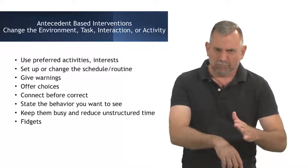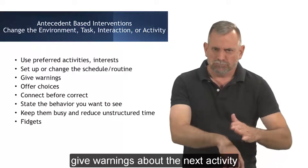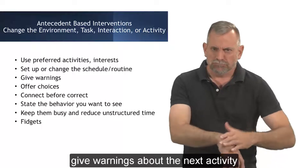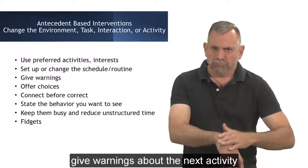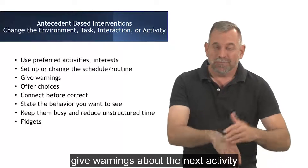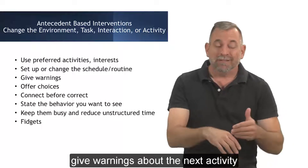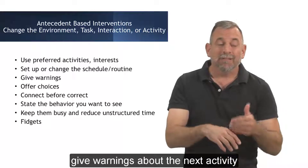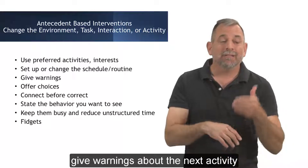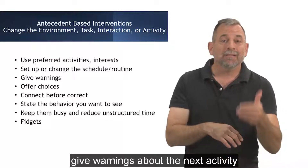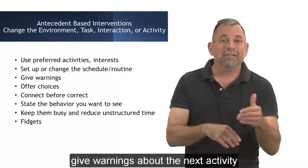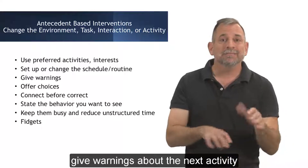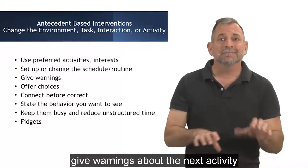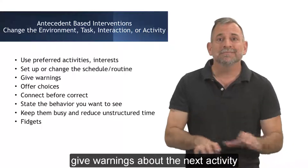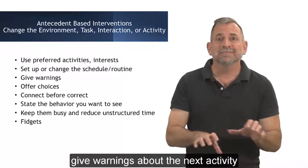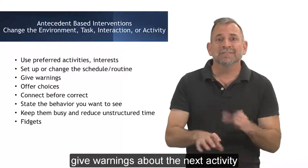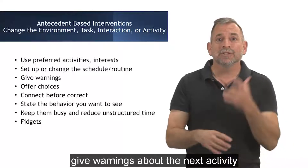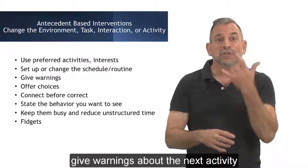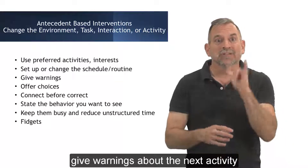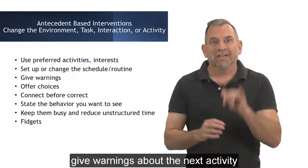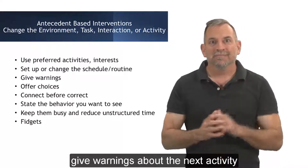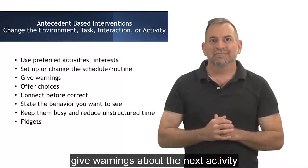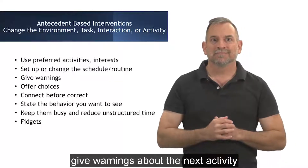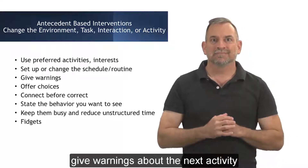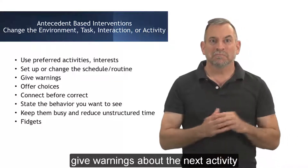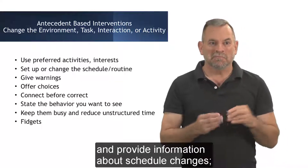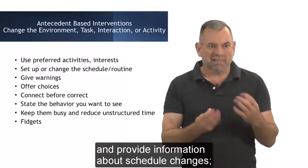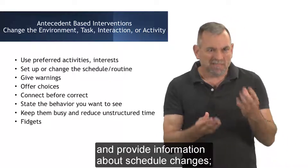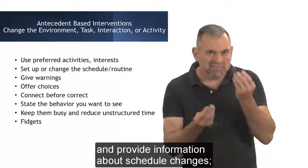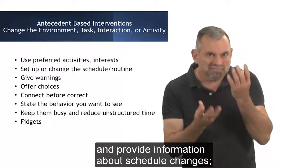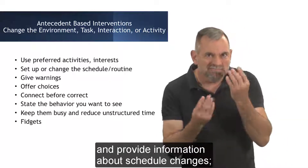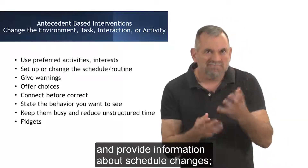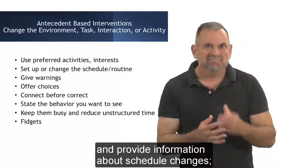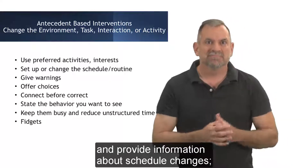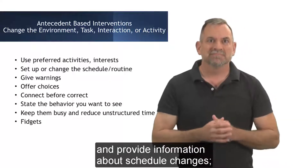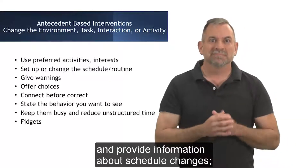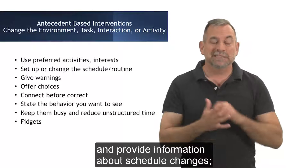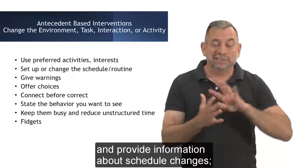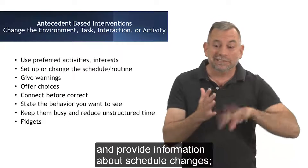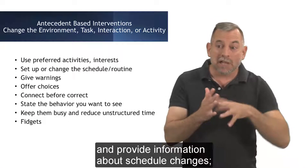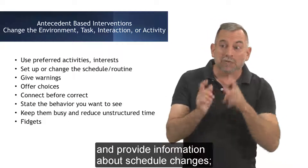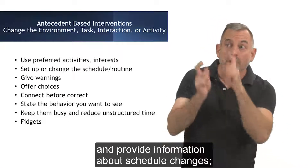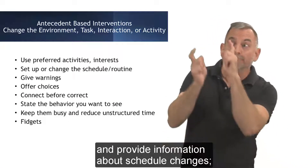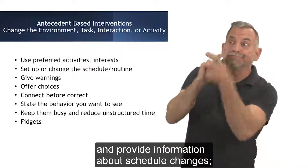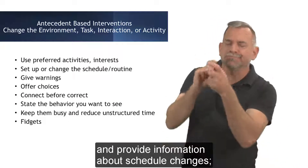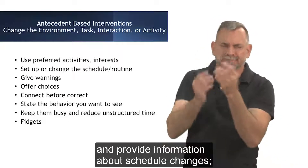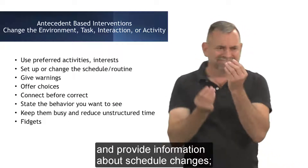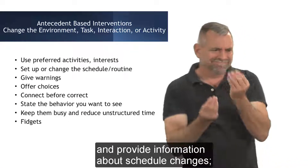Give warnings about the next activity and provide information about schedule changes.